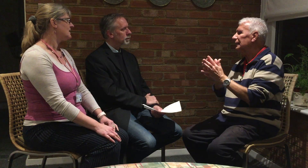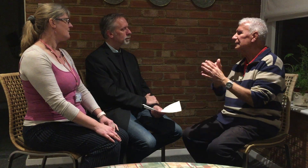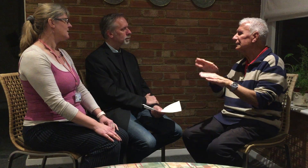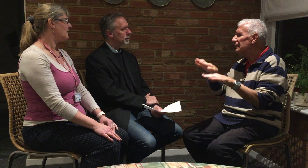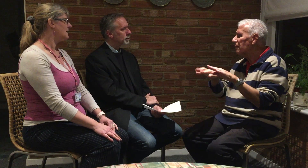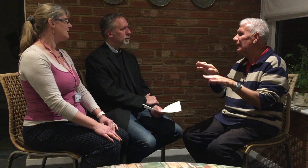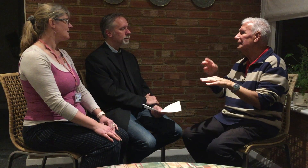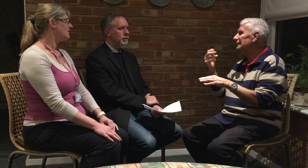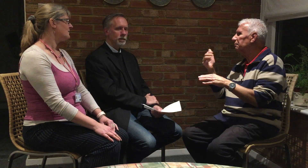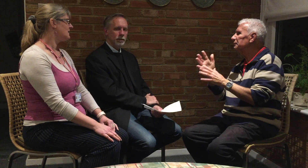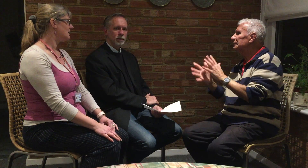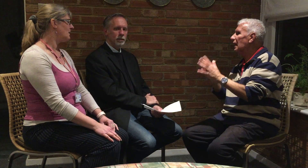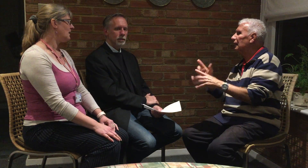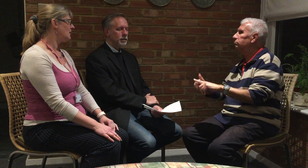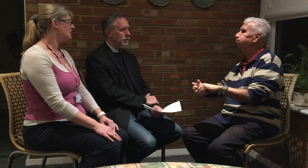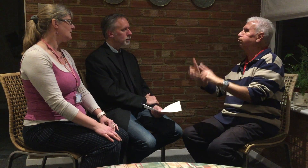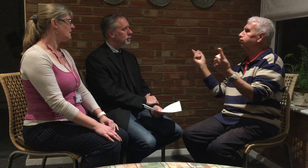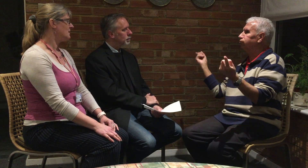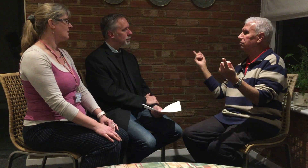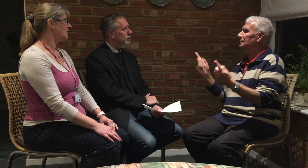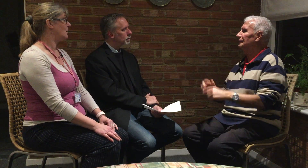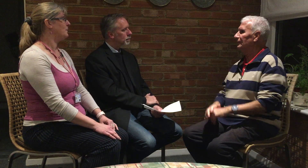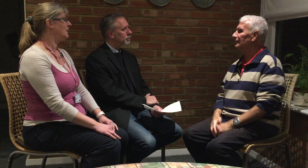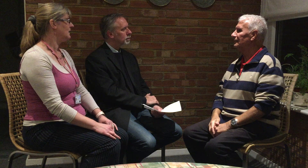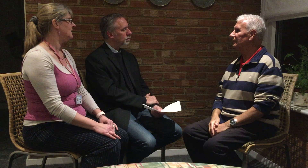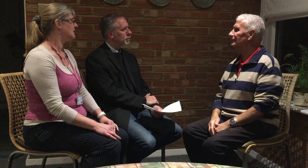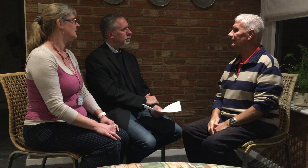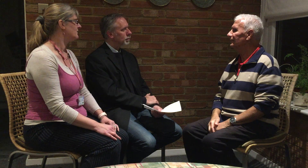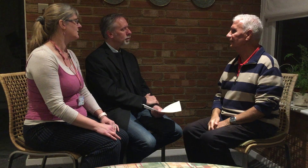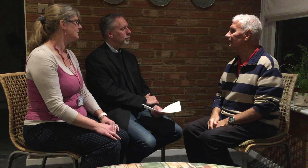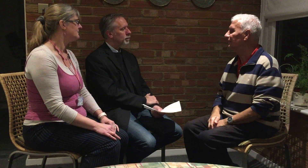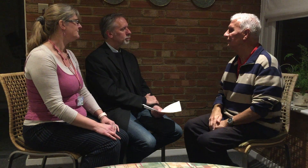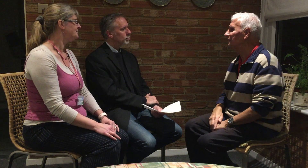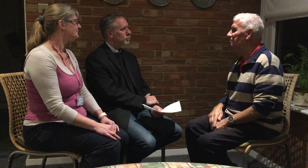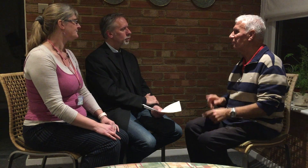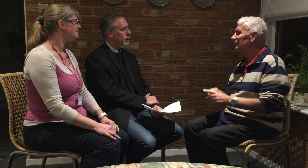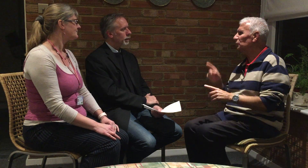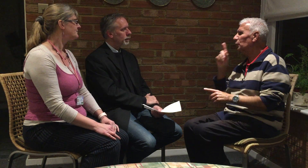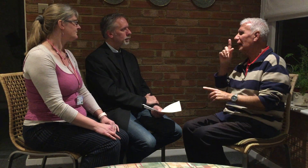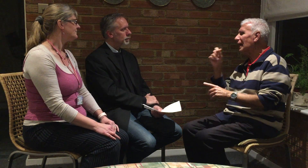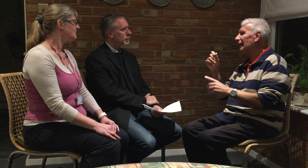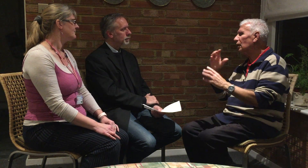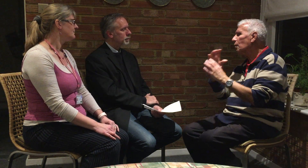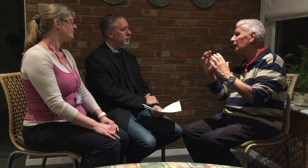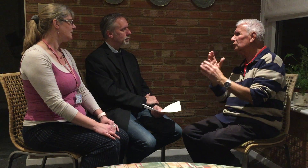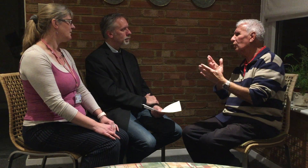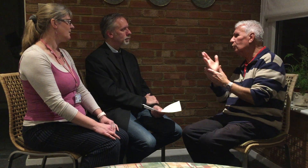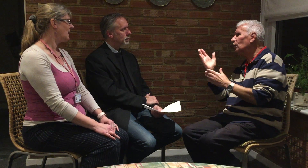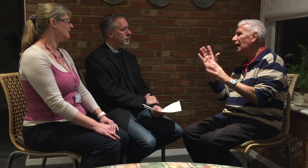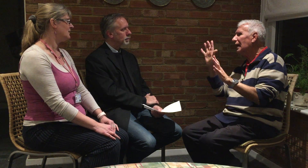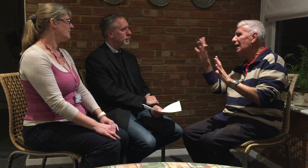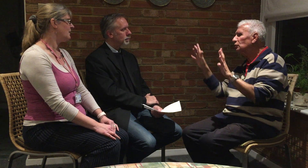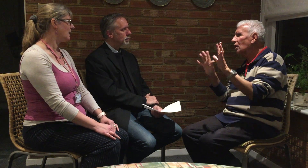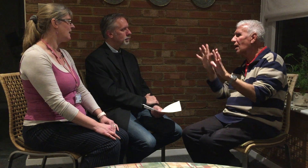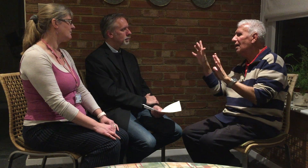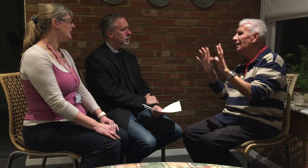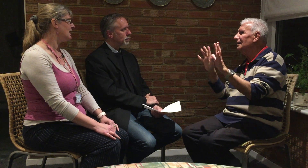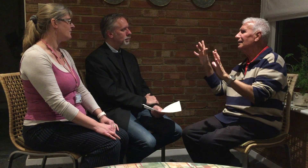Some signs are similar, and some signs are completely different. Really? But you can communicate really